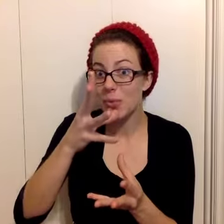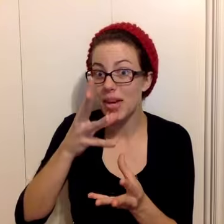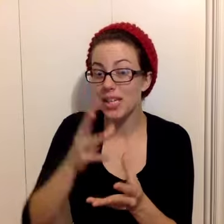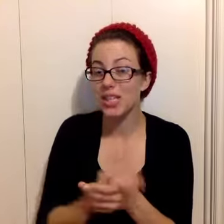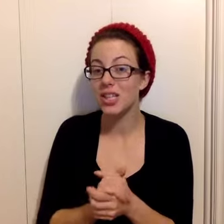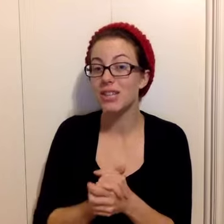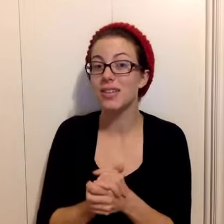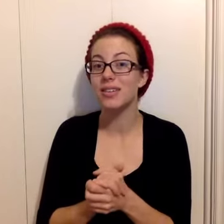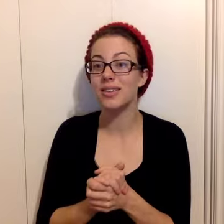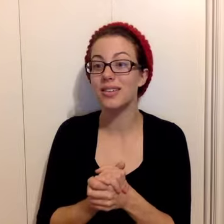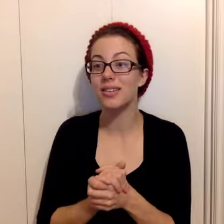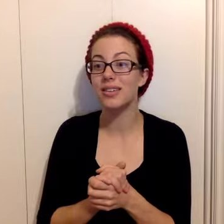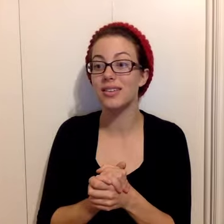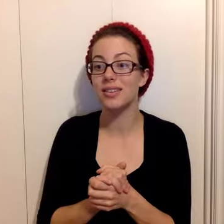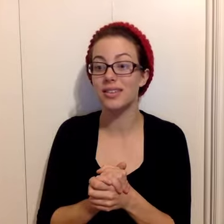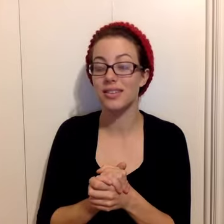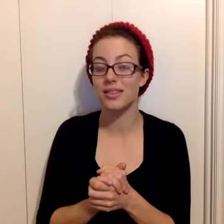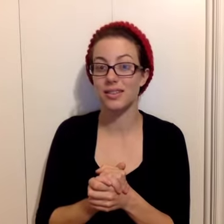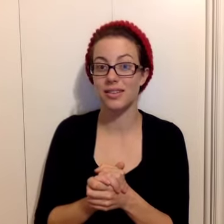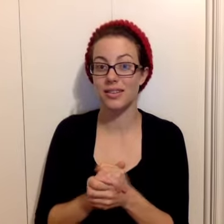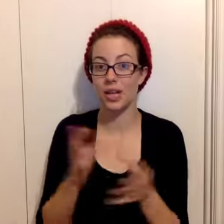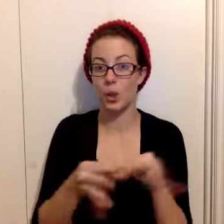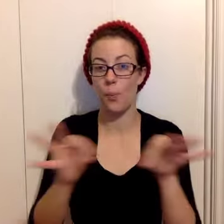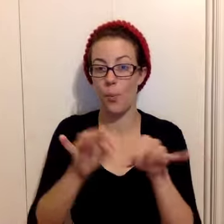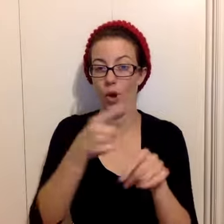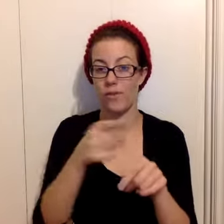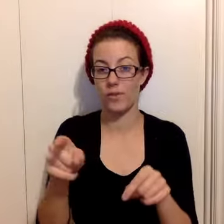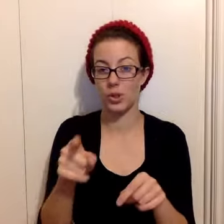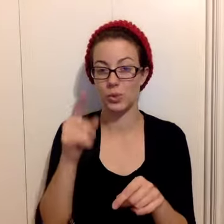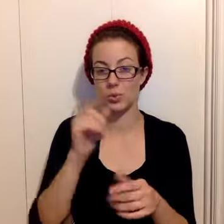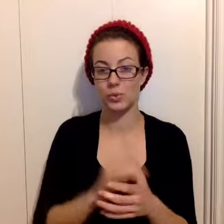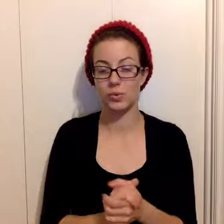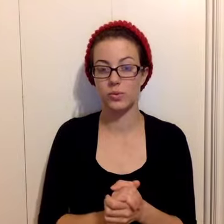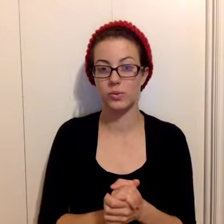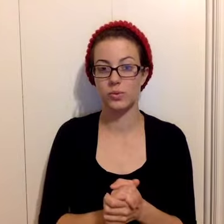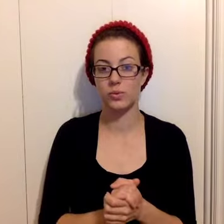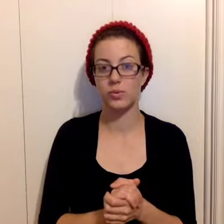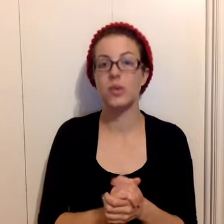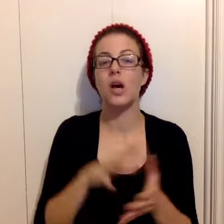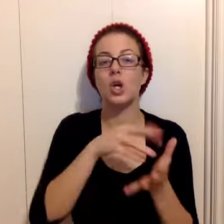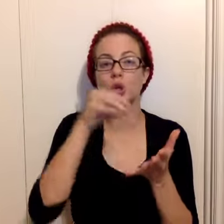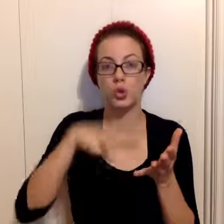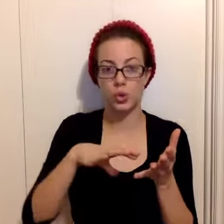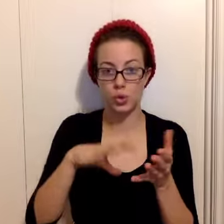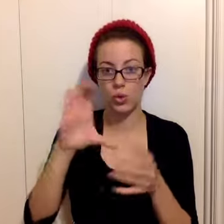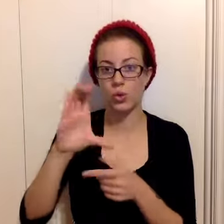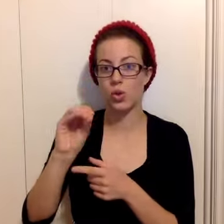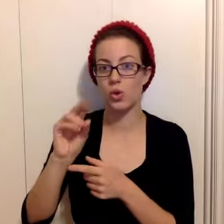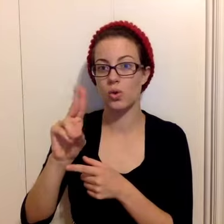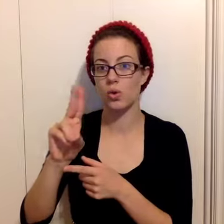The student council will meet as scheduled on Wednesday, but the room has